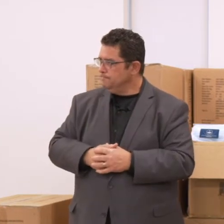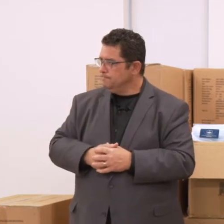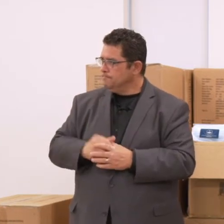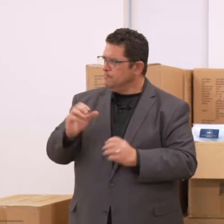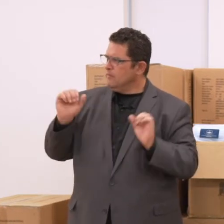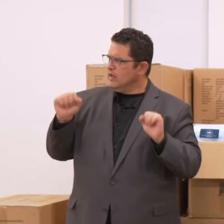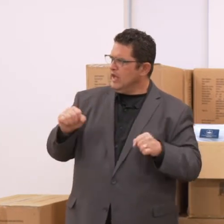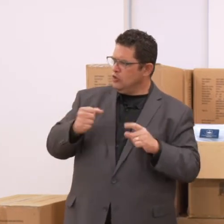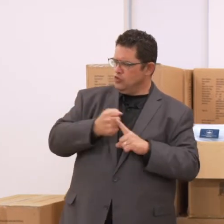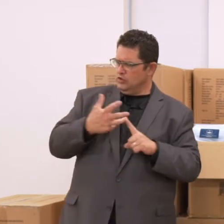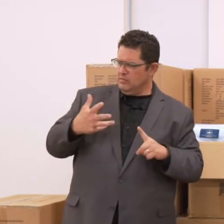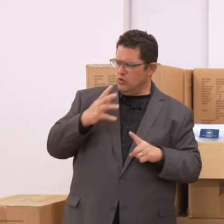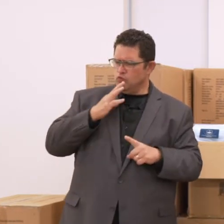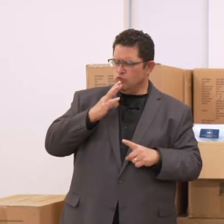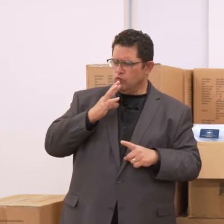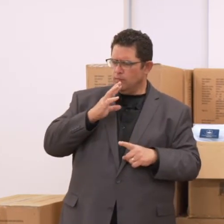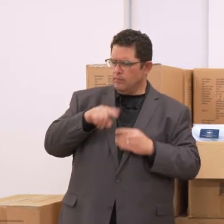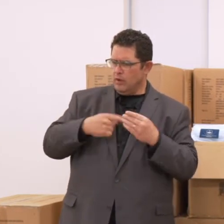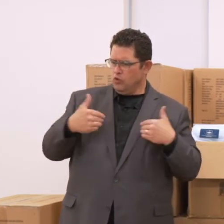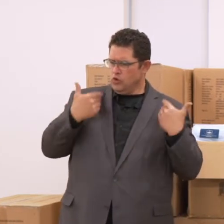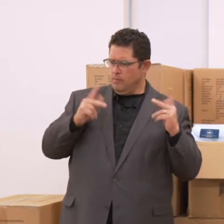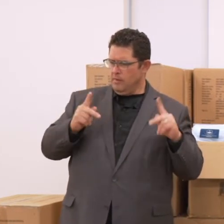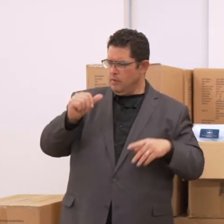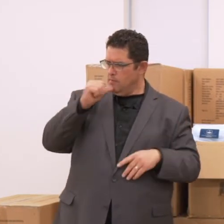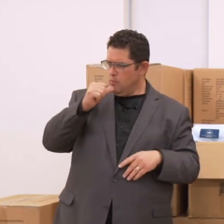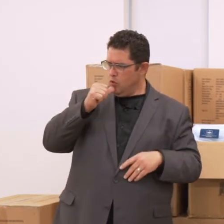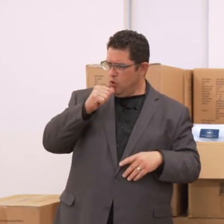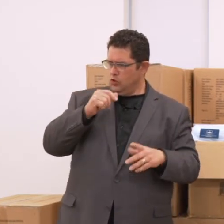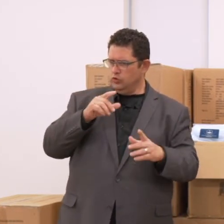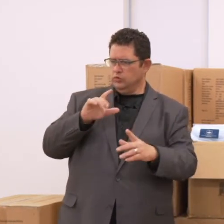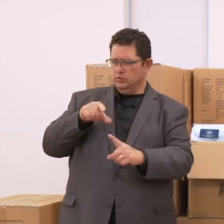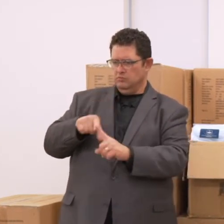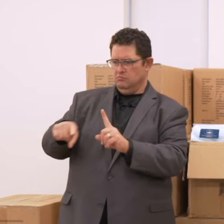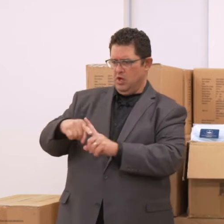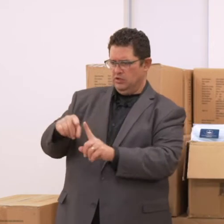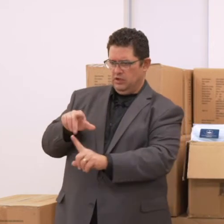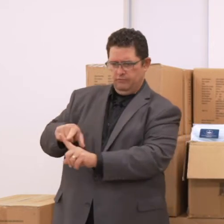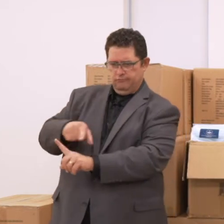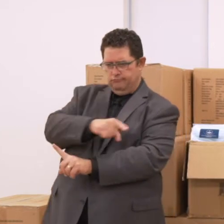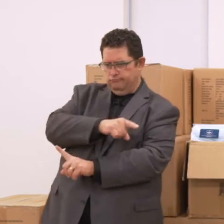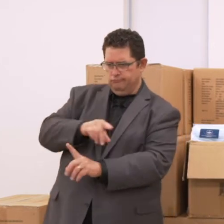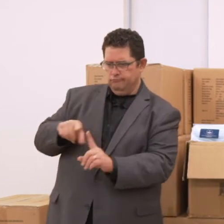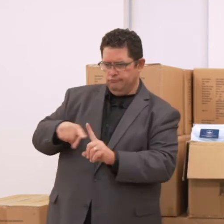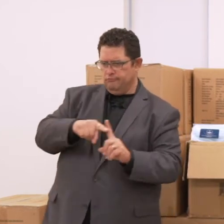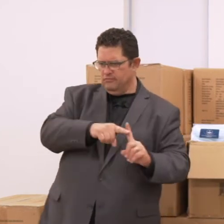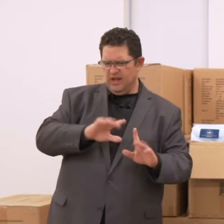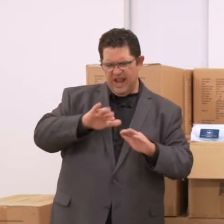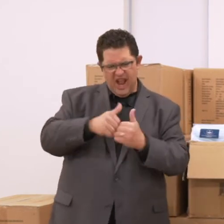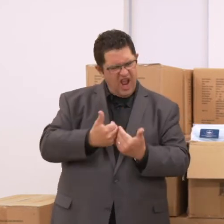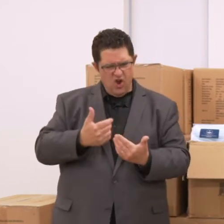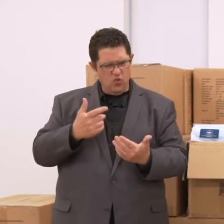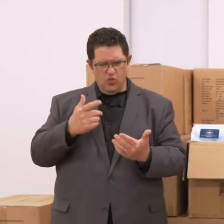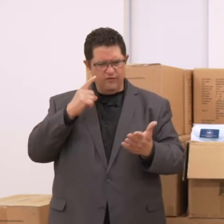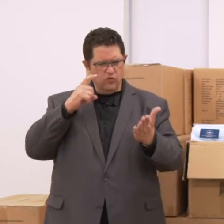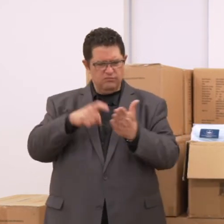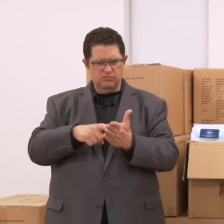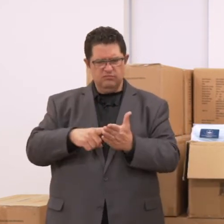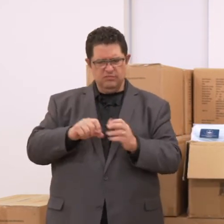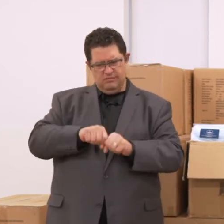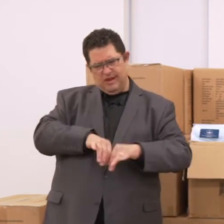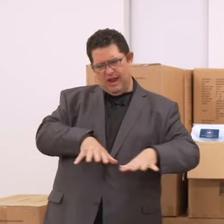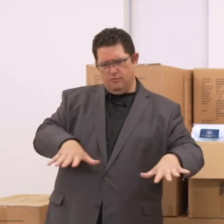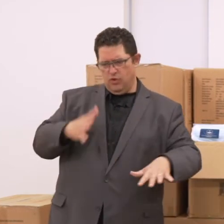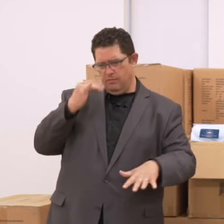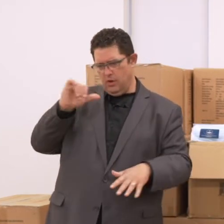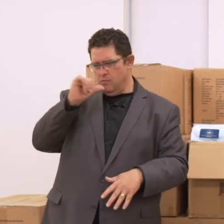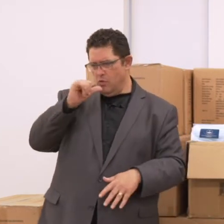at bars? I know you said that you're seeing it in contact tracing. Have you been able to identify specific outbreaks because people are going to bars and restaurants? Yeah,